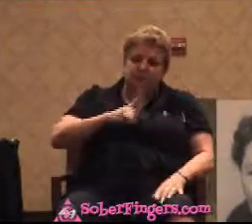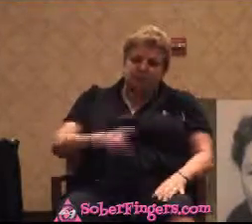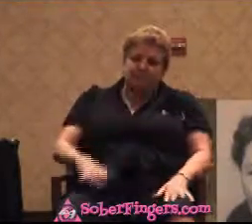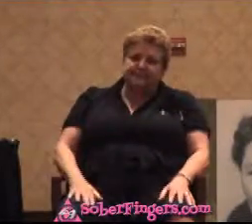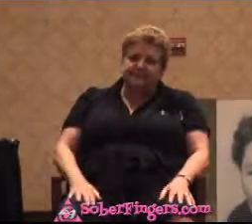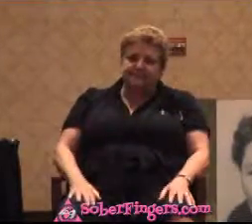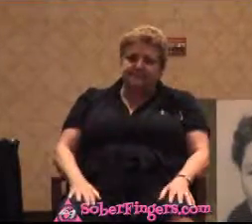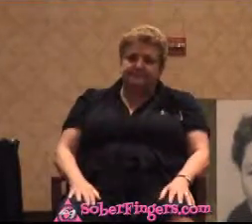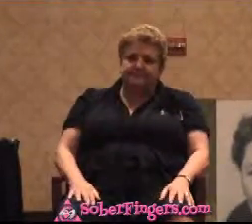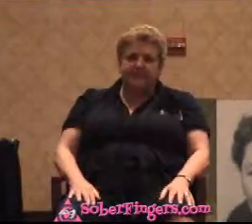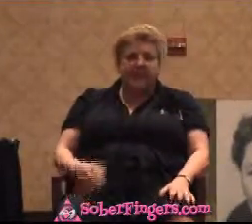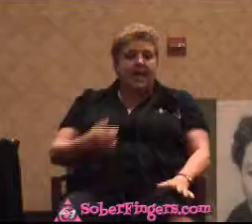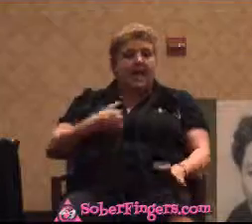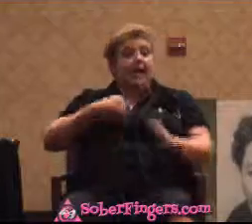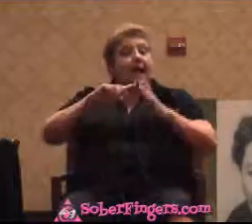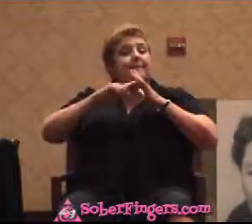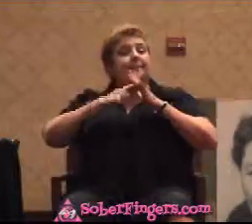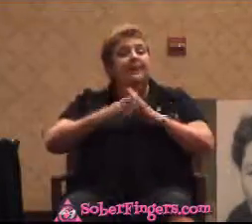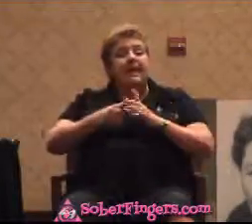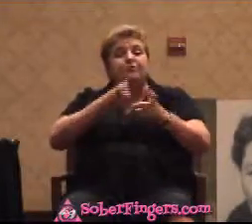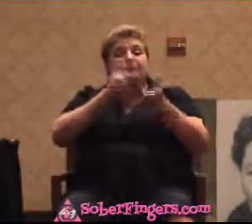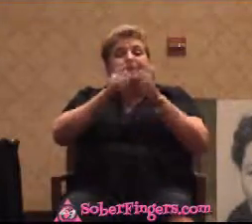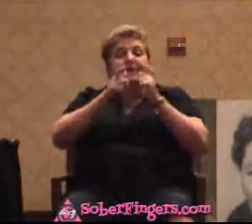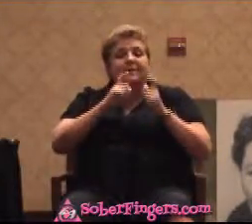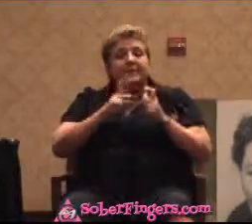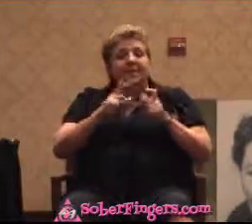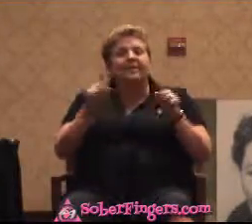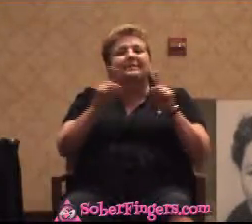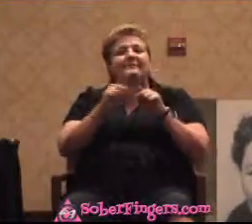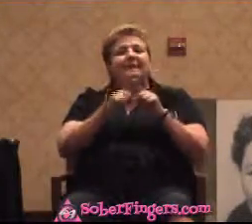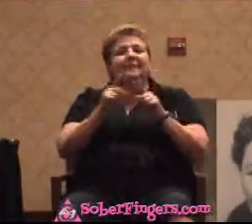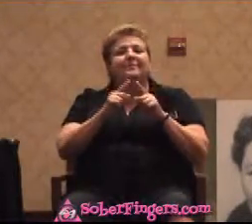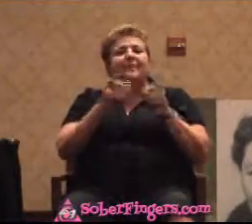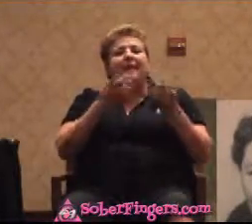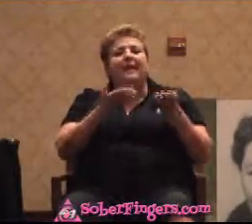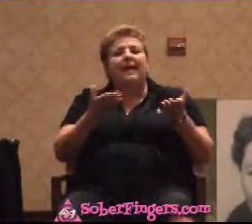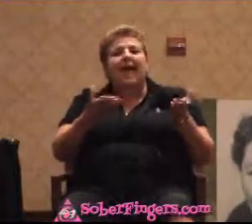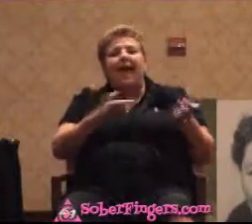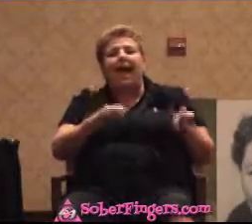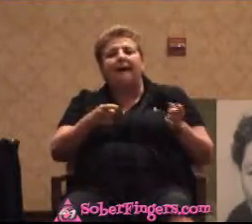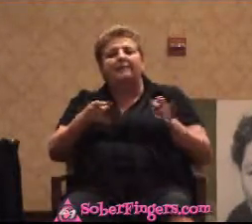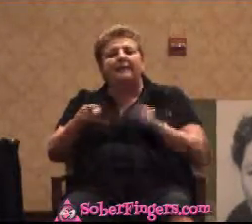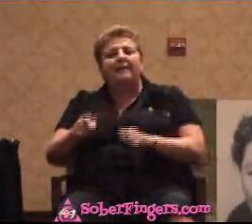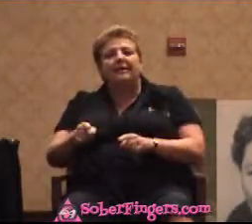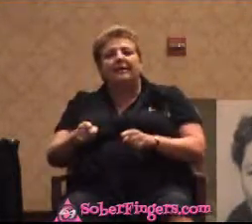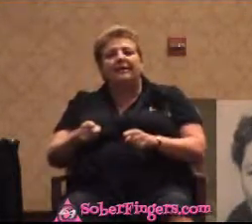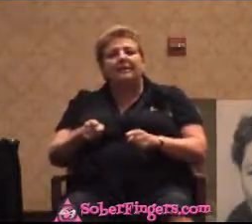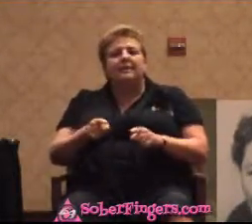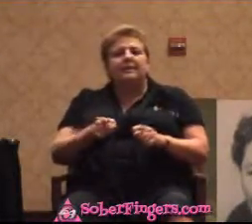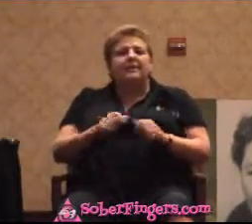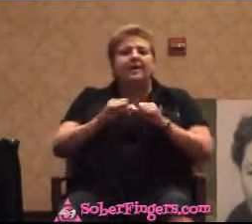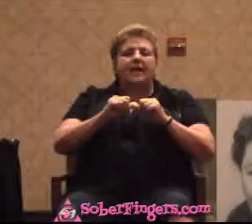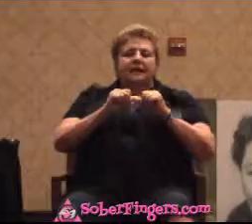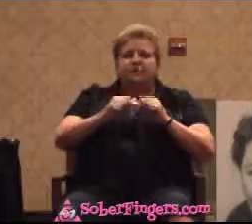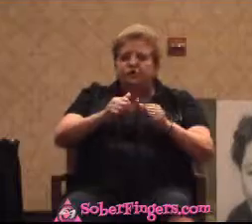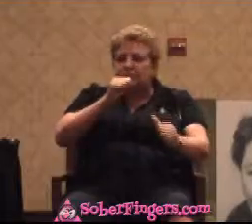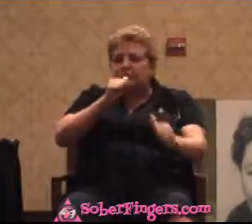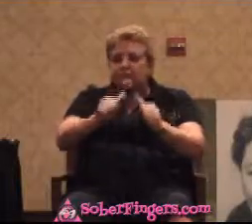I began drinking, and the same thing was happening. And then I began drinking, and I'm keeping up drinking, and now